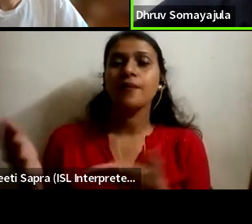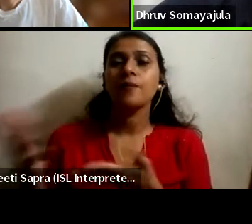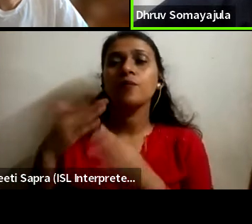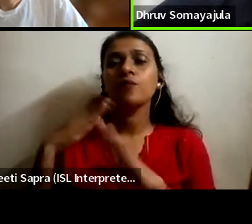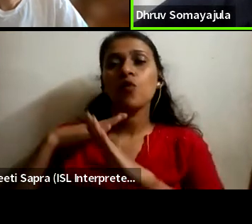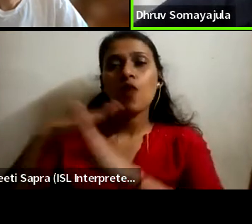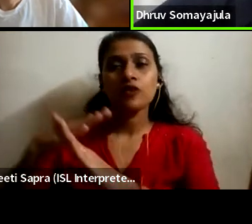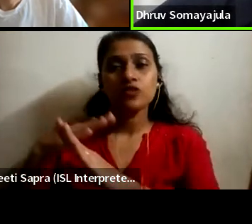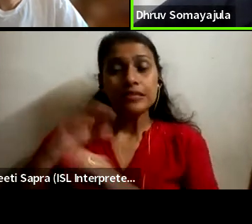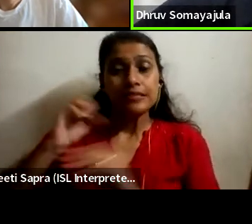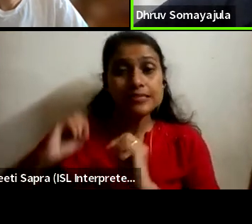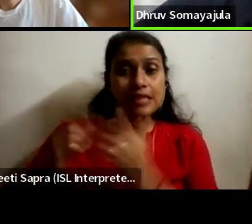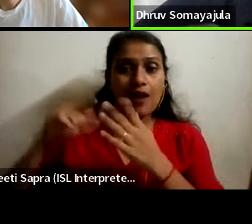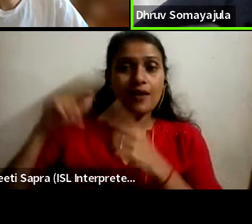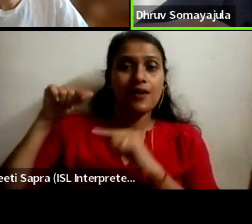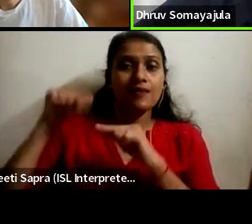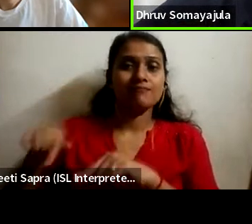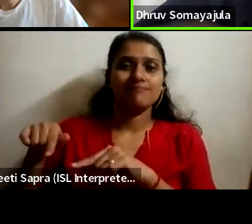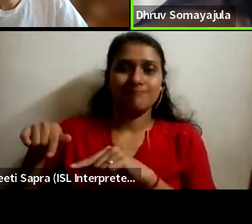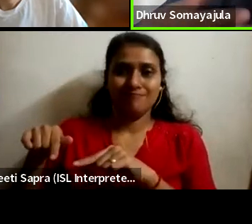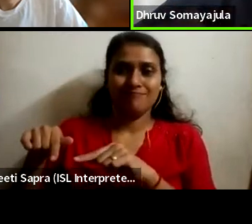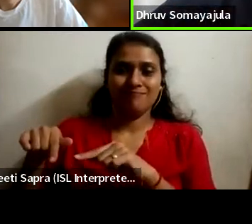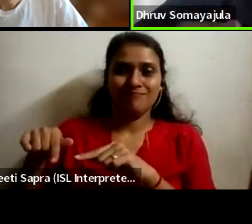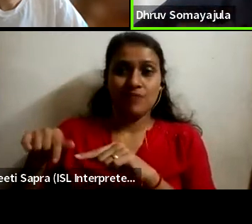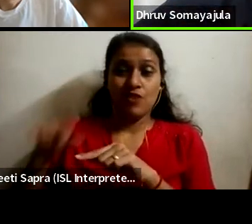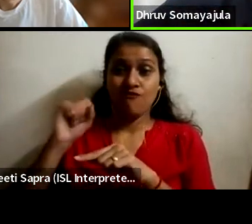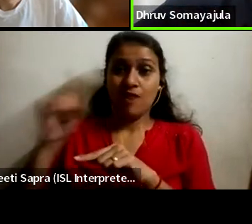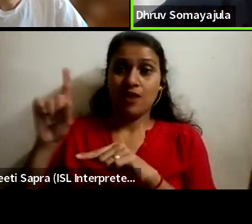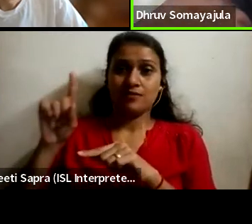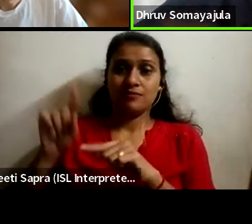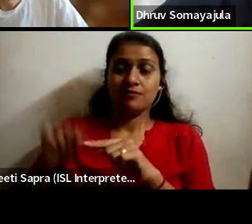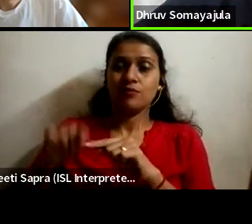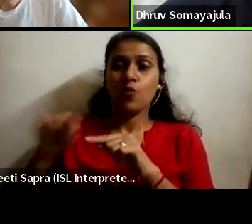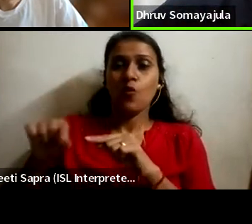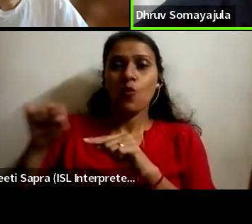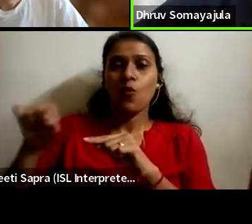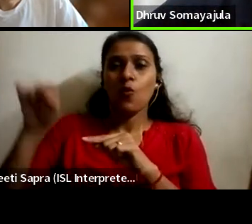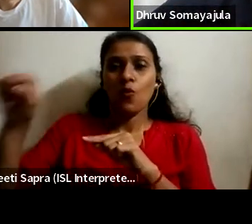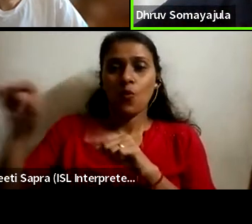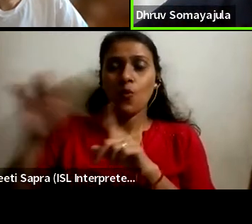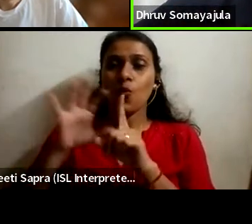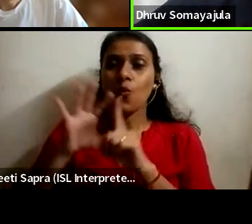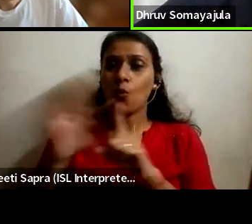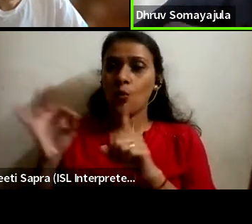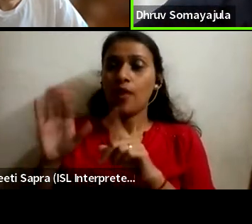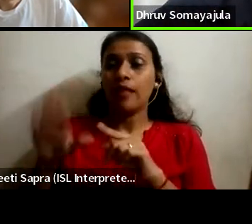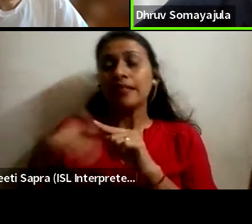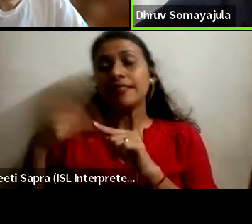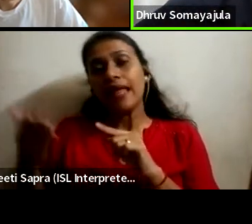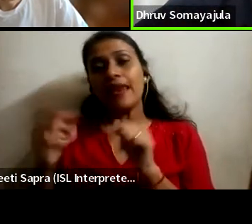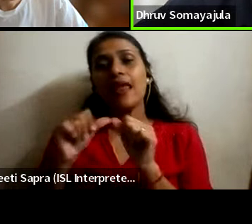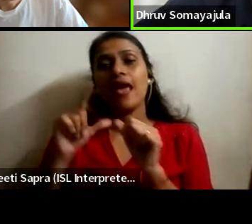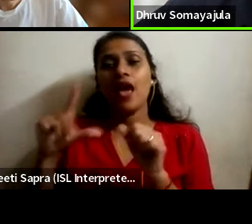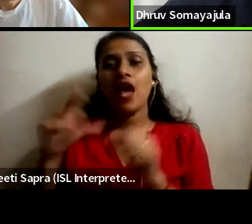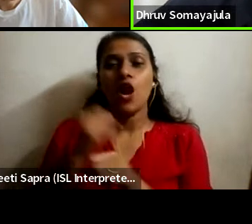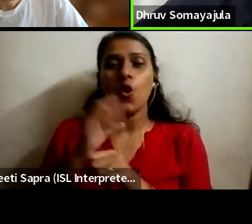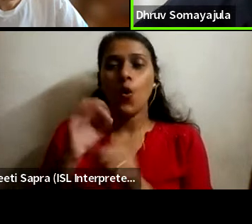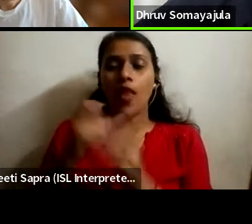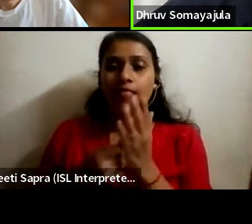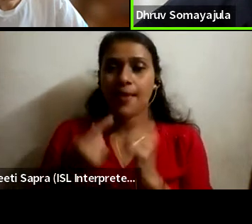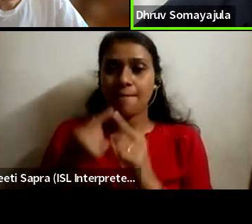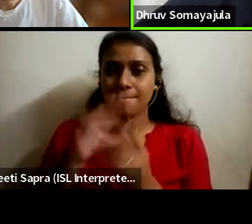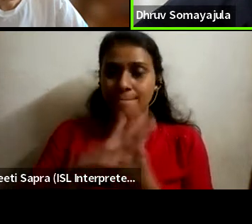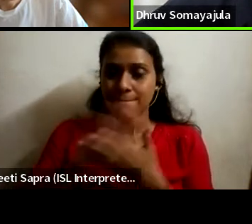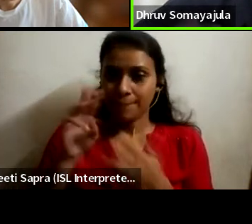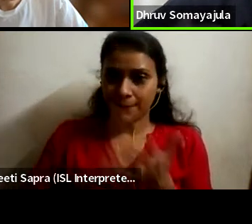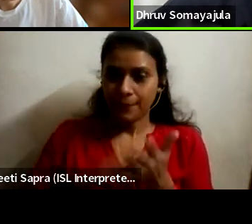great starting point, and its potential clashes with potential algorithmic issue based legislations